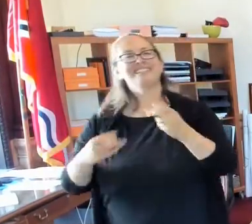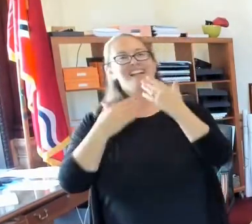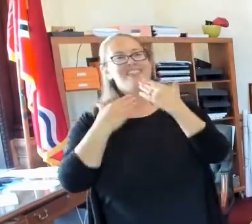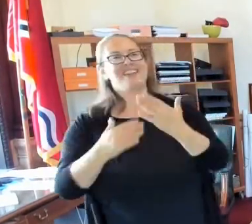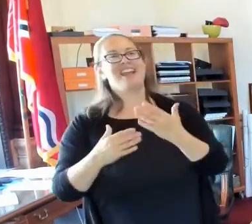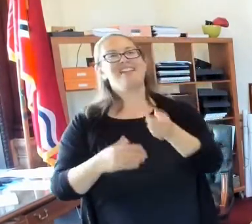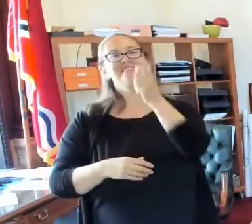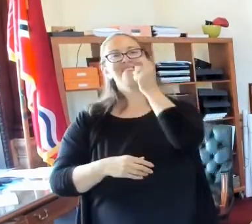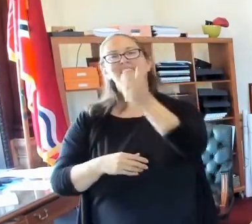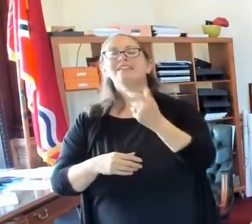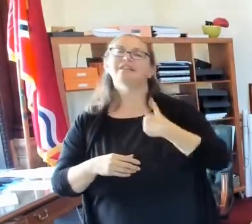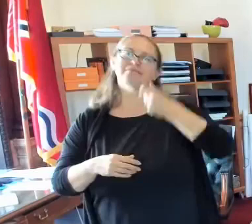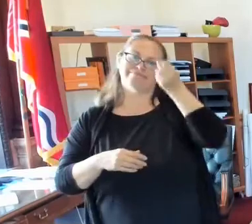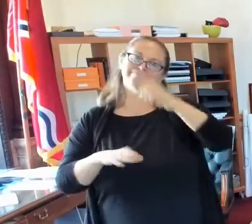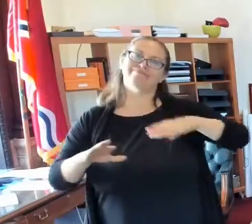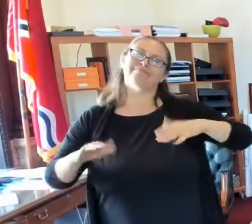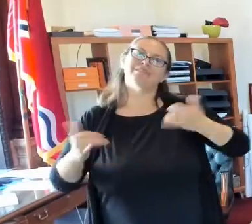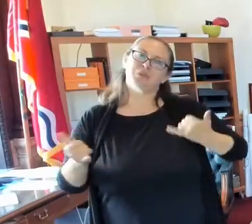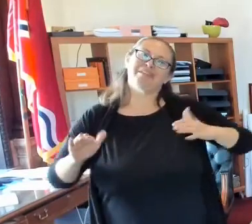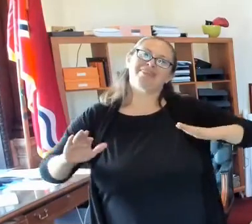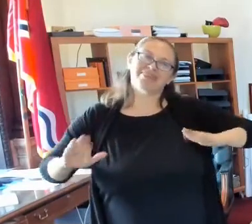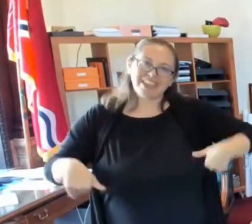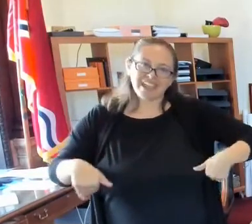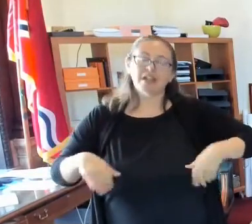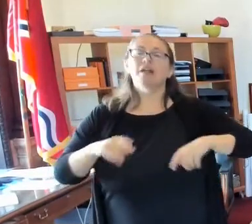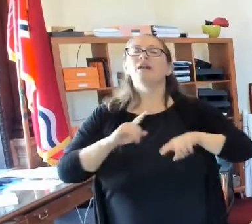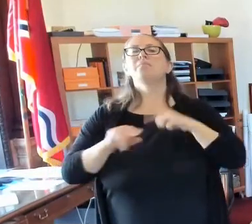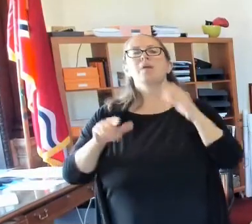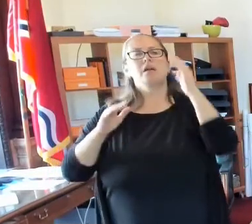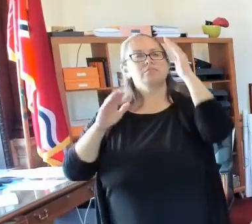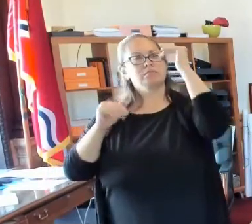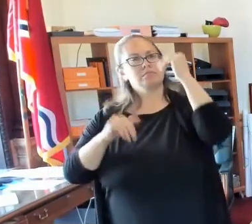in there. I know we're a little late today, and but we expect to come